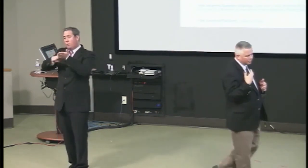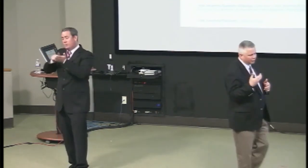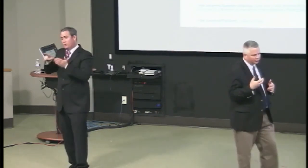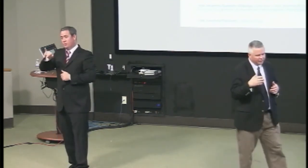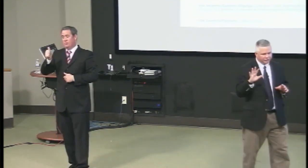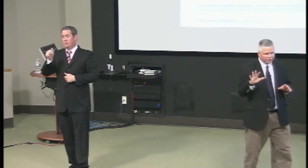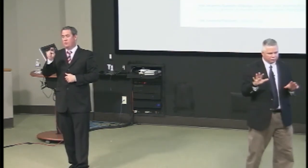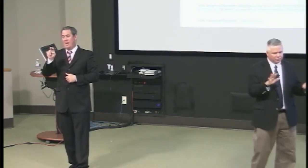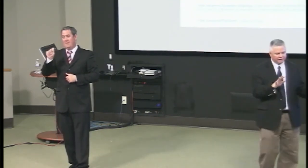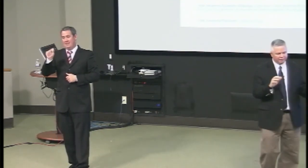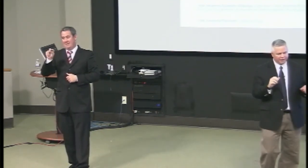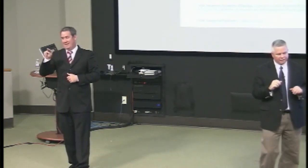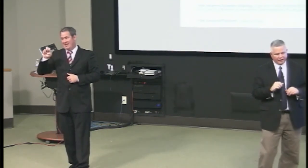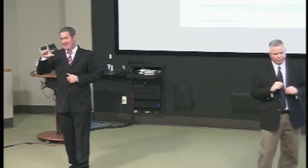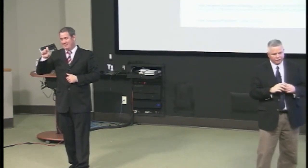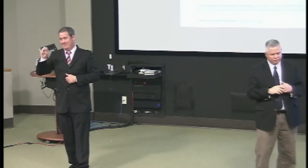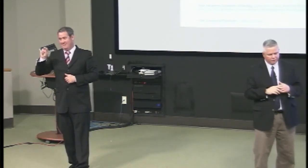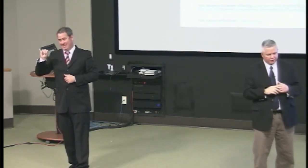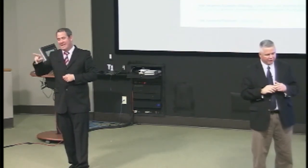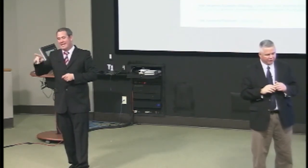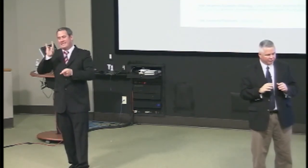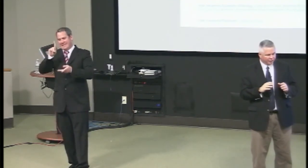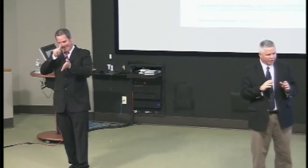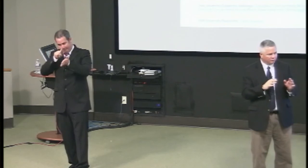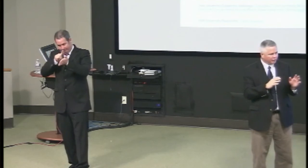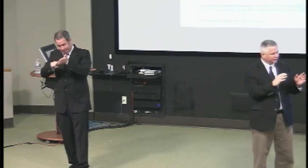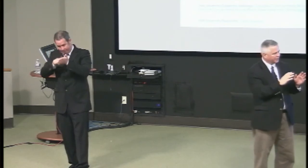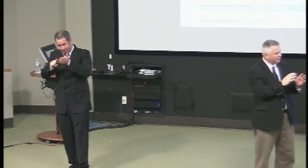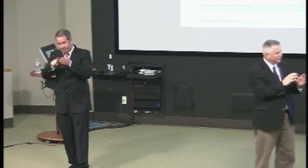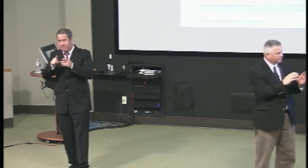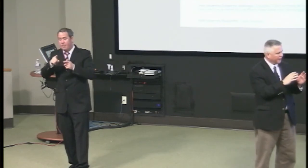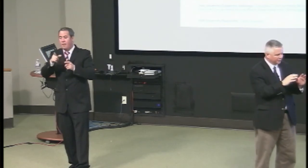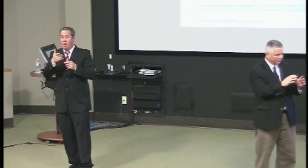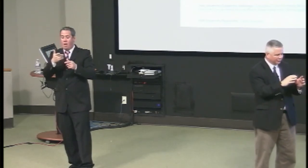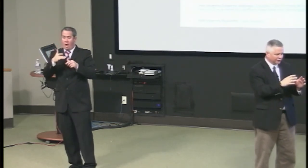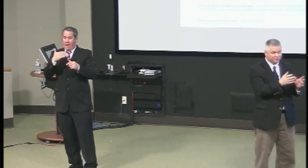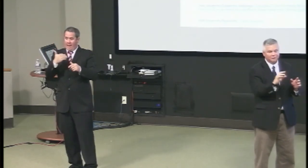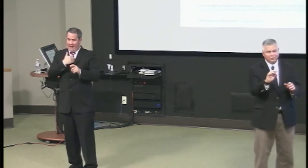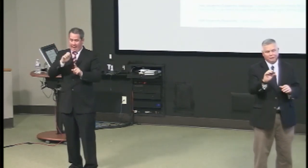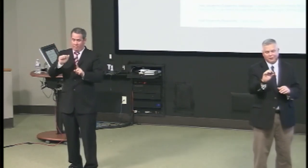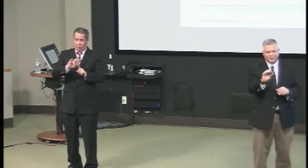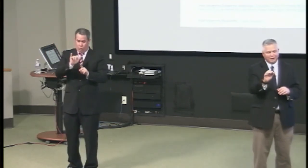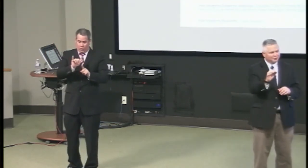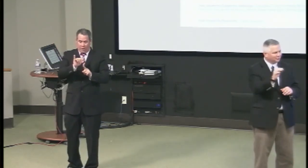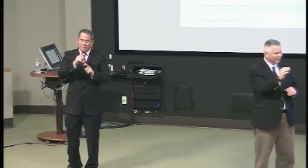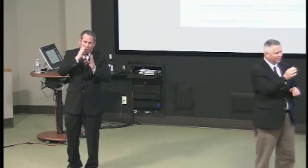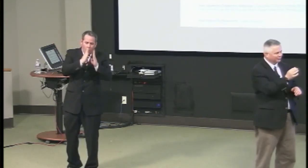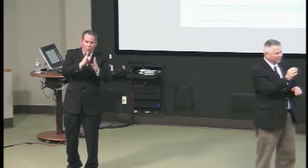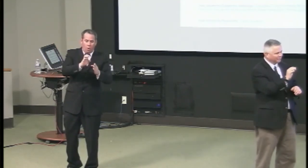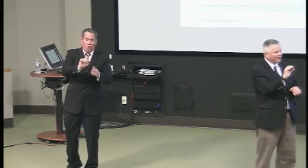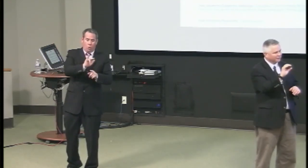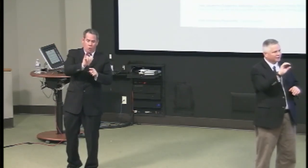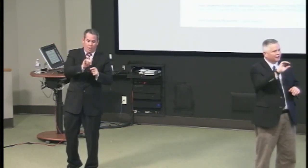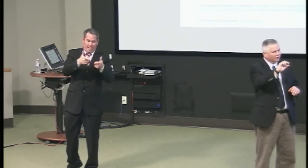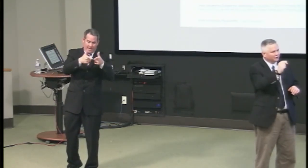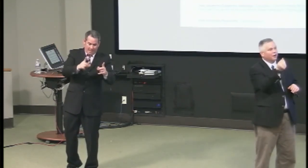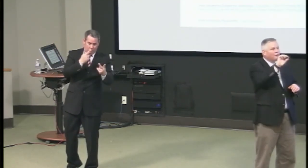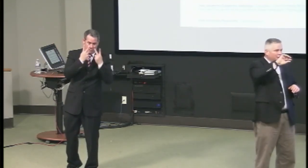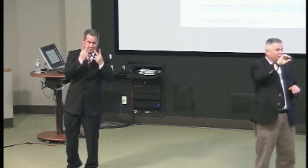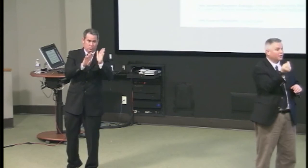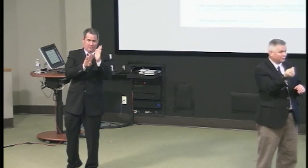at early visual and language development. But the key thing is that he's doing studies with